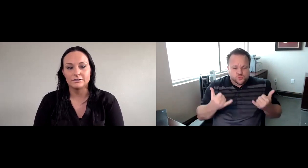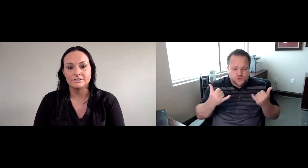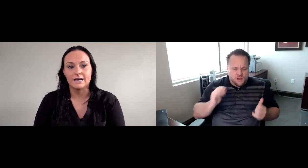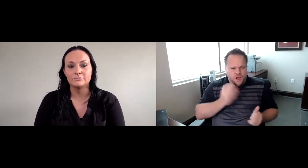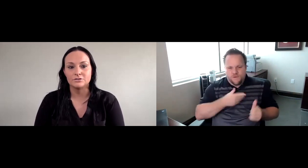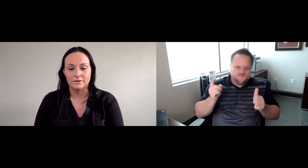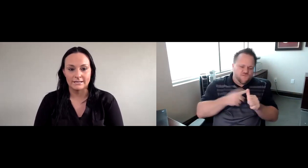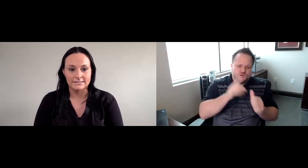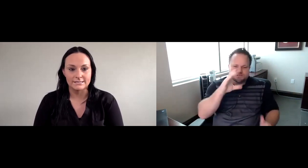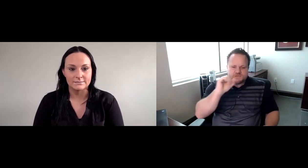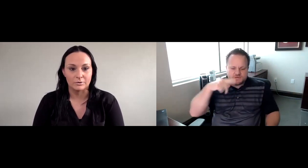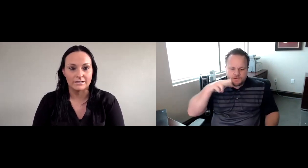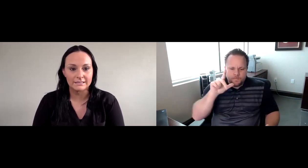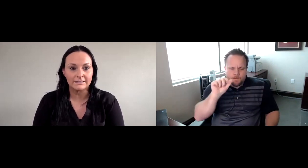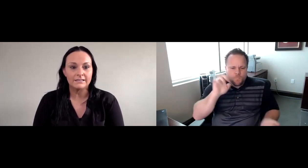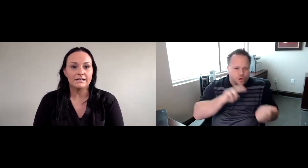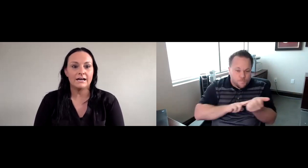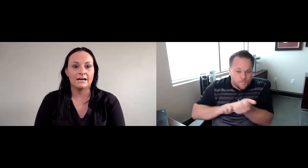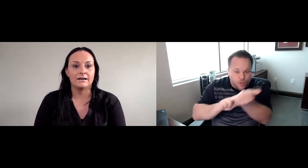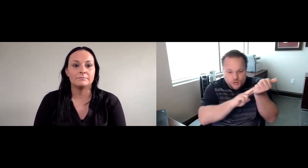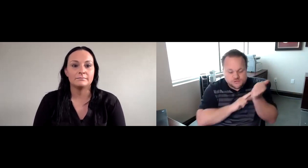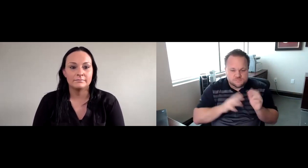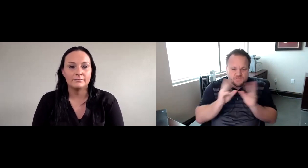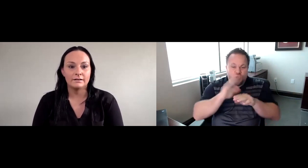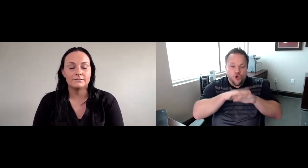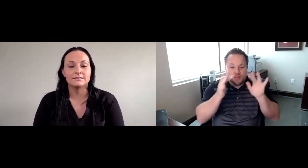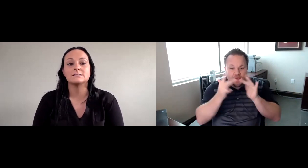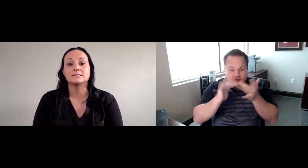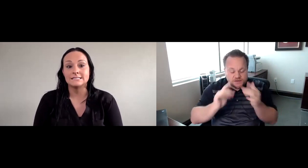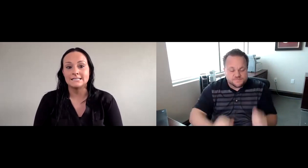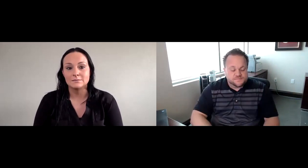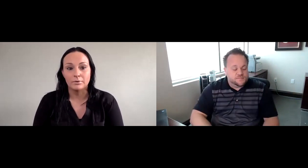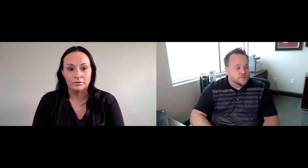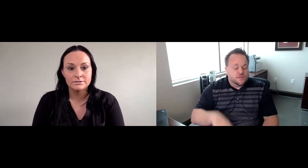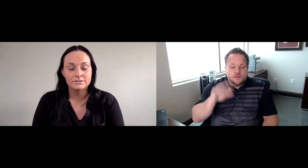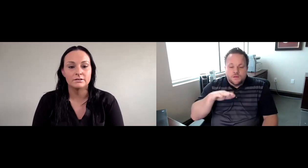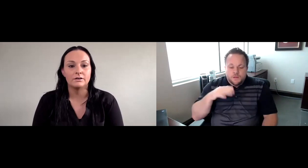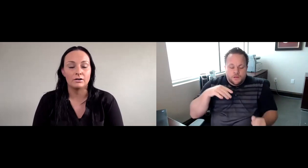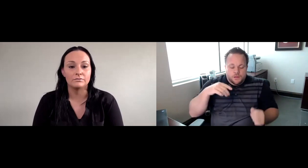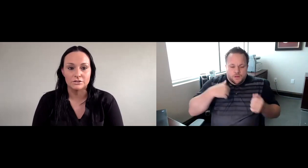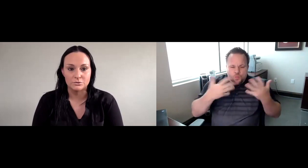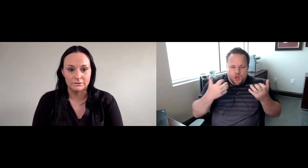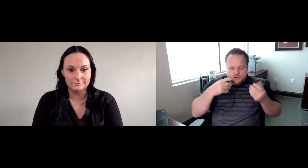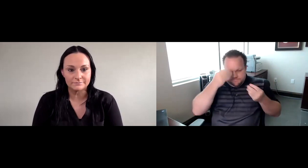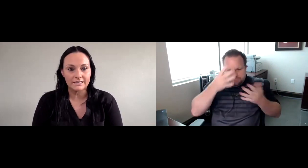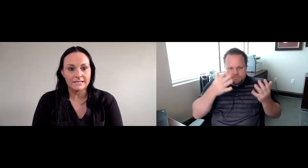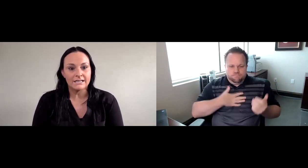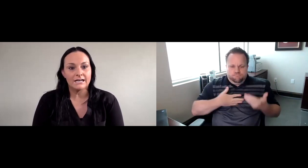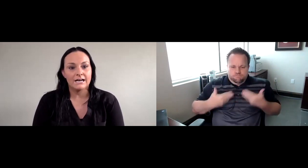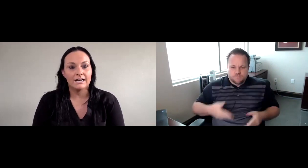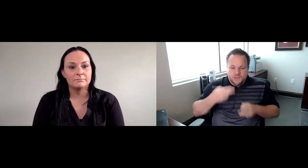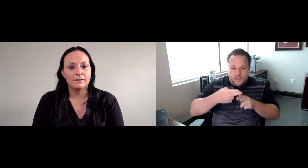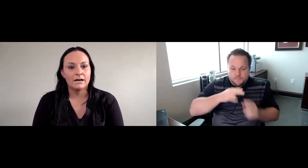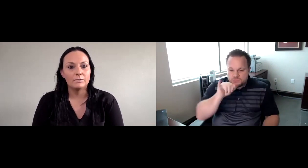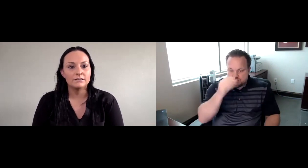time for joining us this morning. This is DCS Pulse, all virtual. I wanted to let you